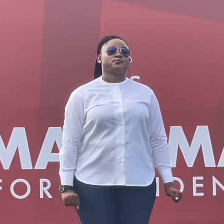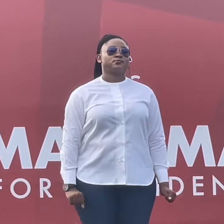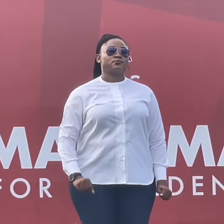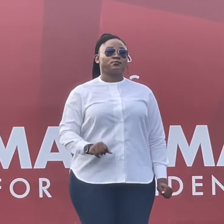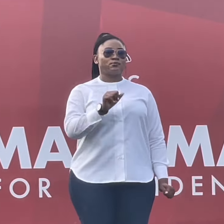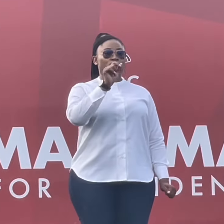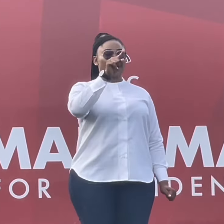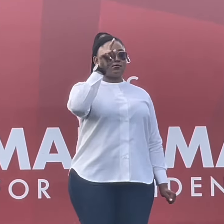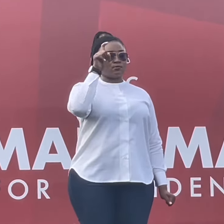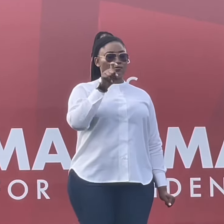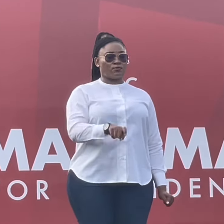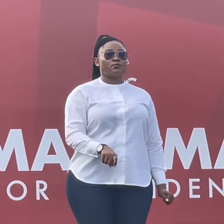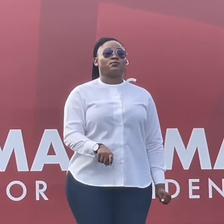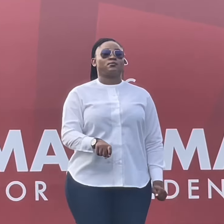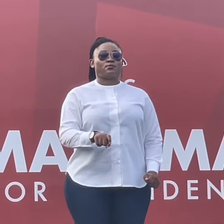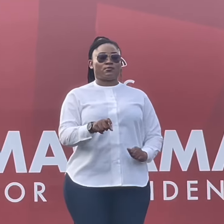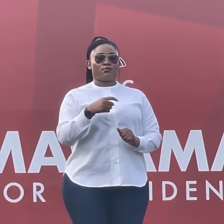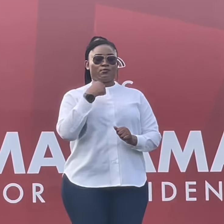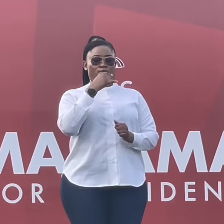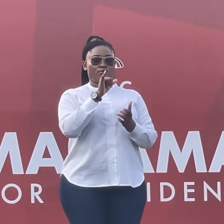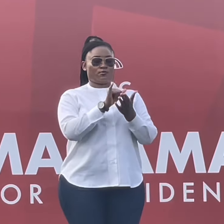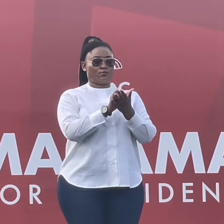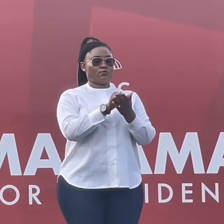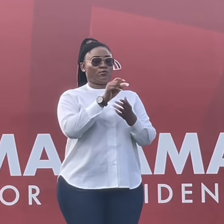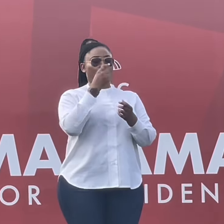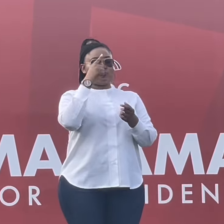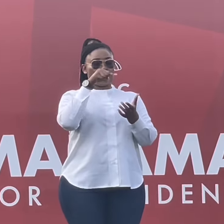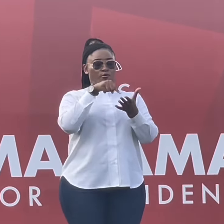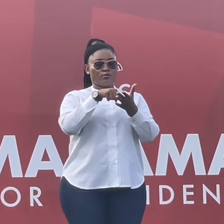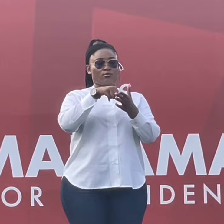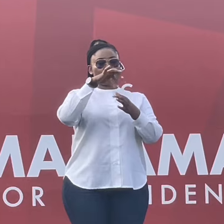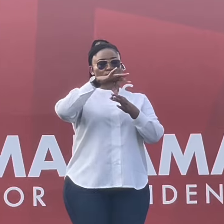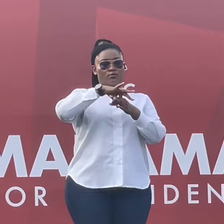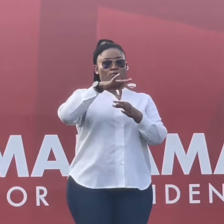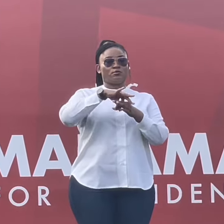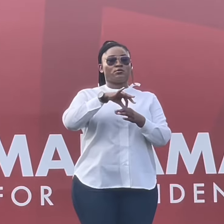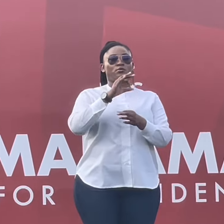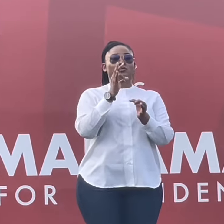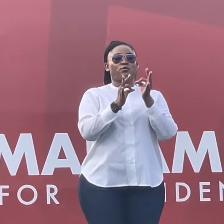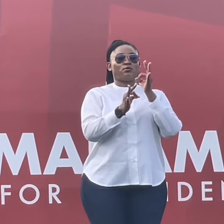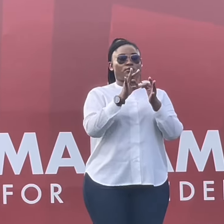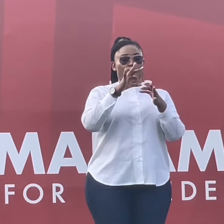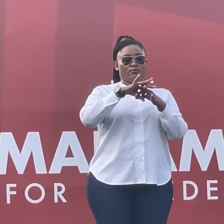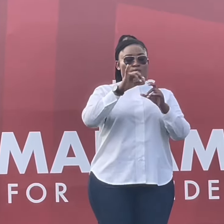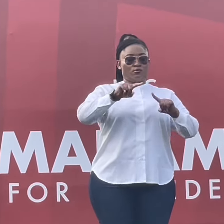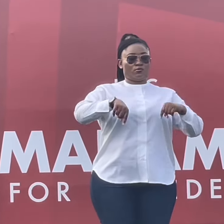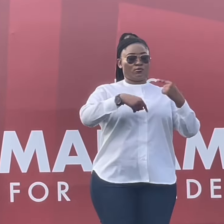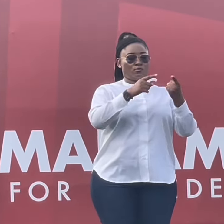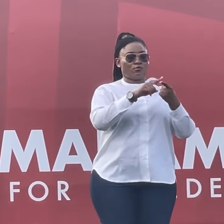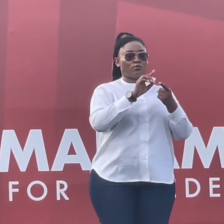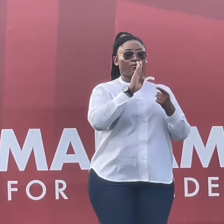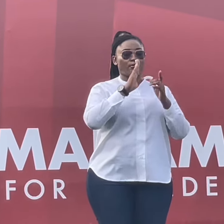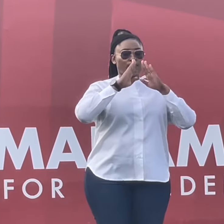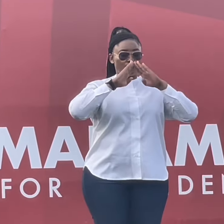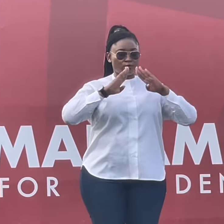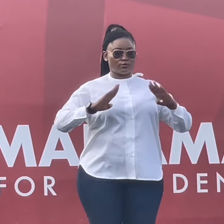You must set the tone for this election. If the election is going to be